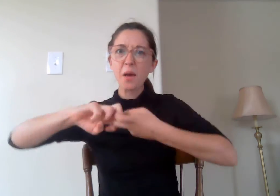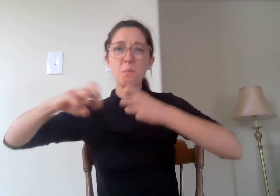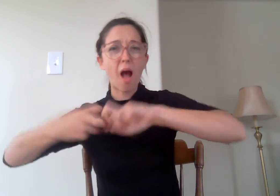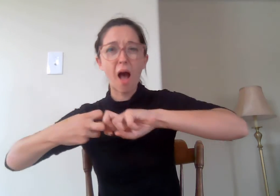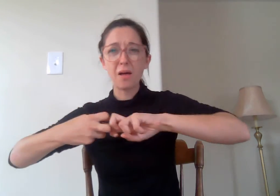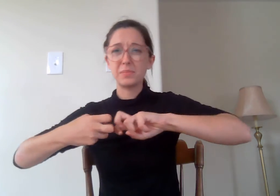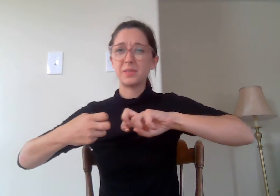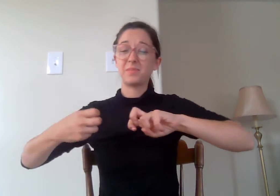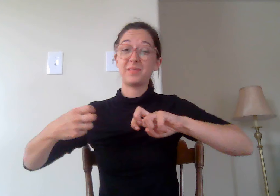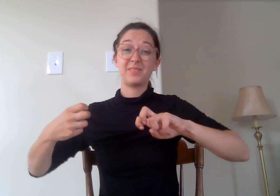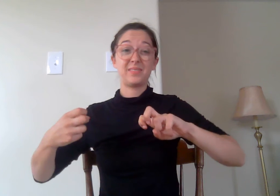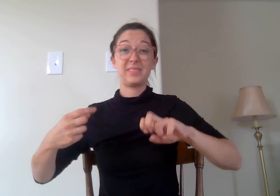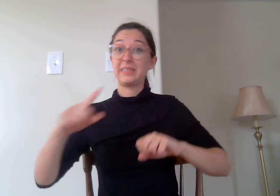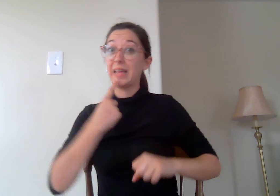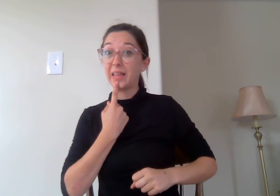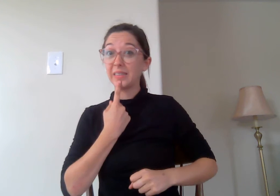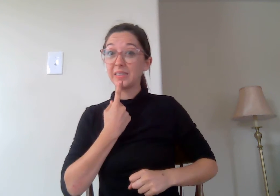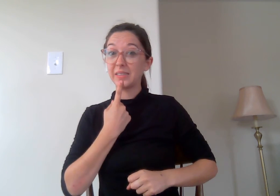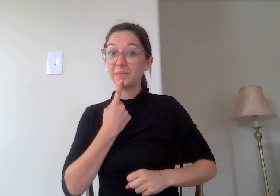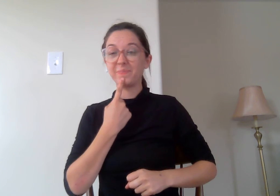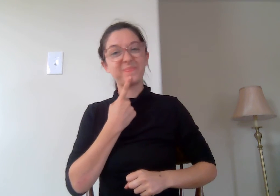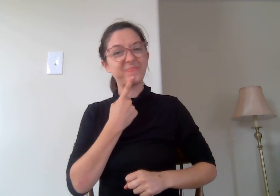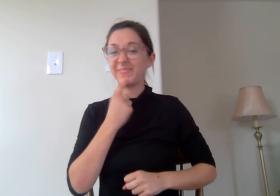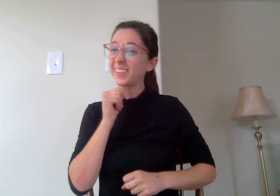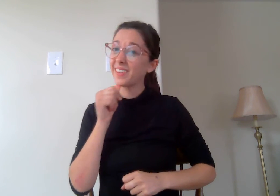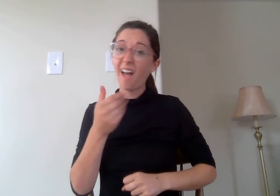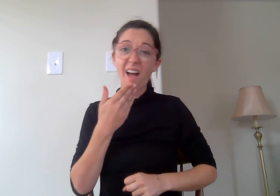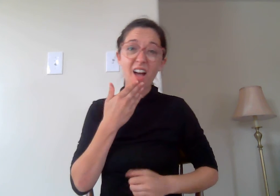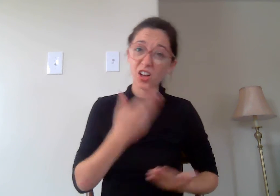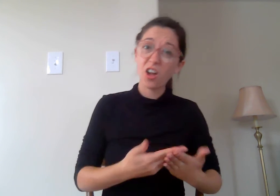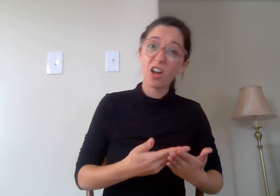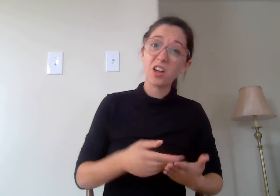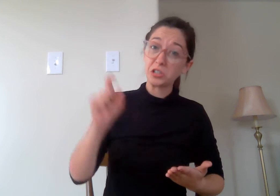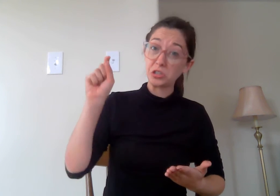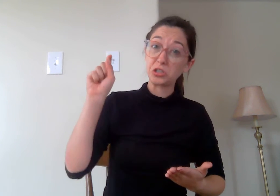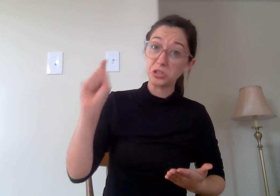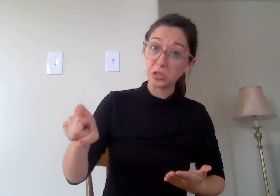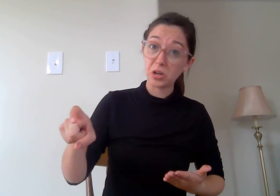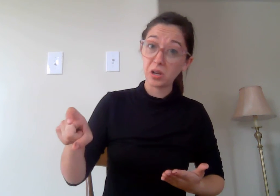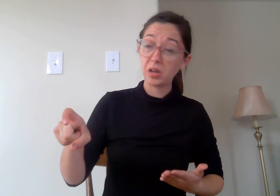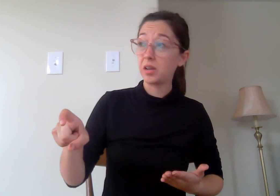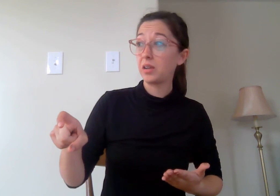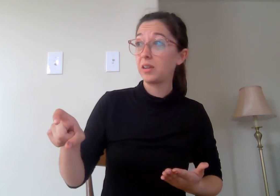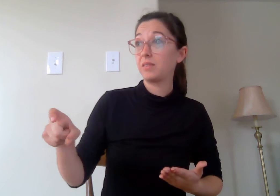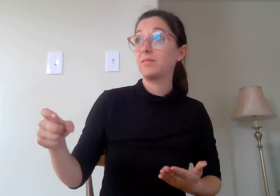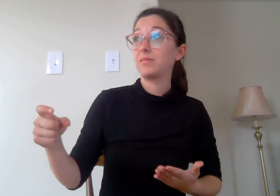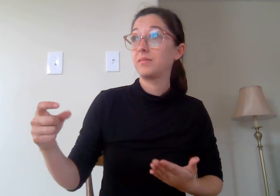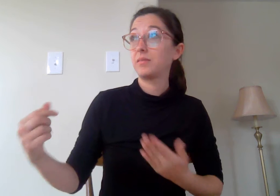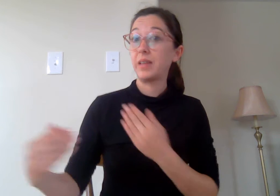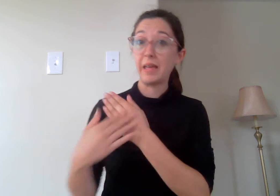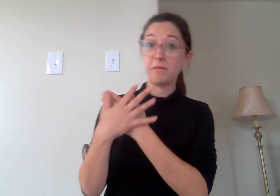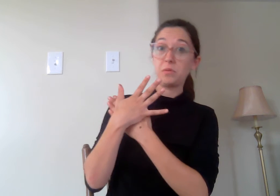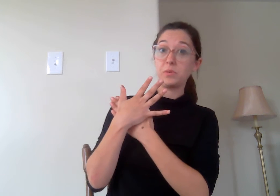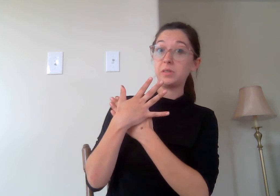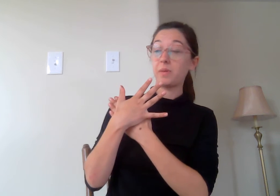need to help them learn how to sort of retrain their spotters to figure out what is actually stressful.